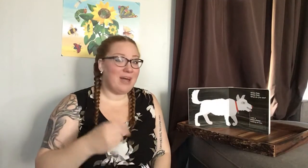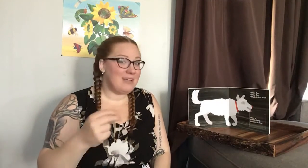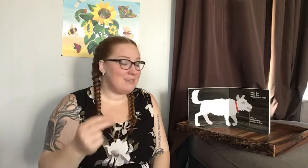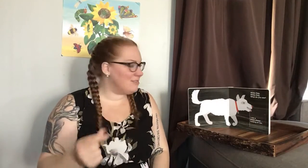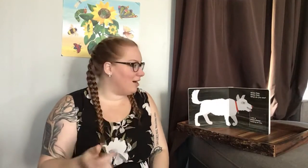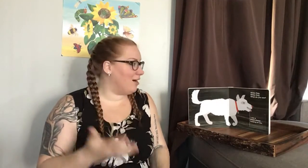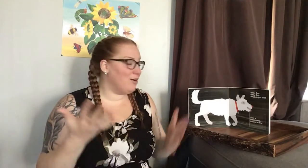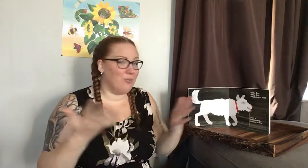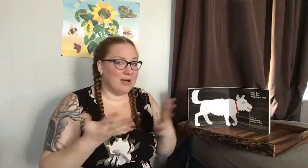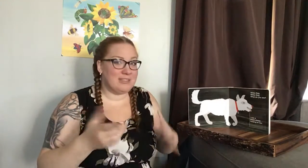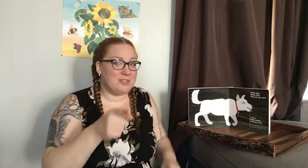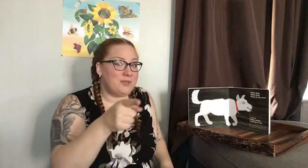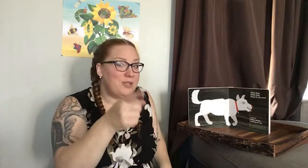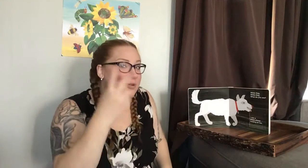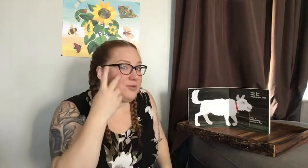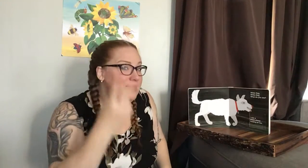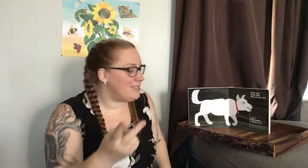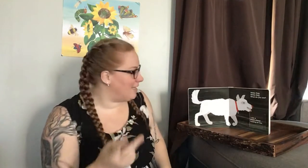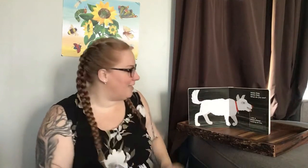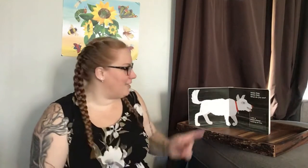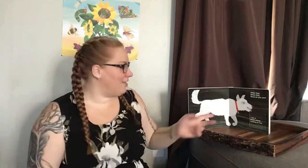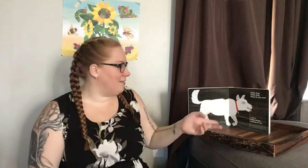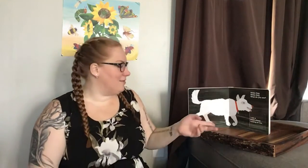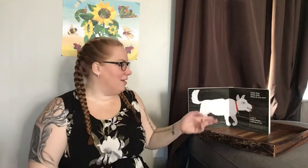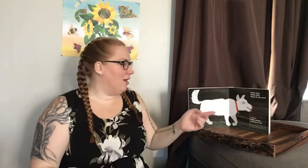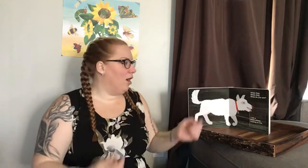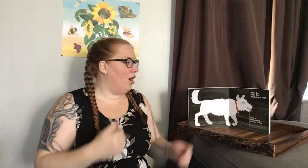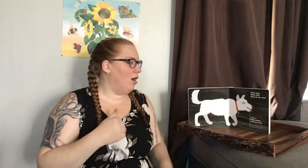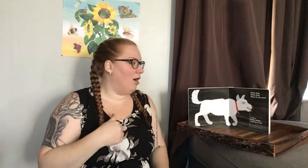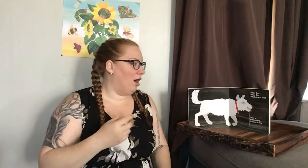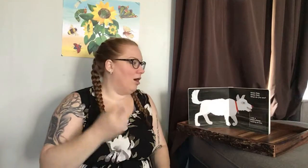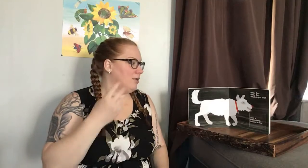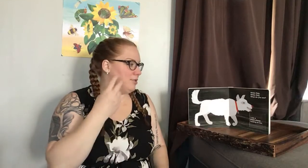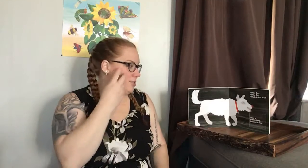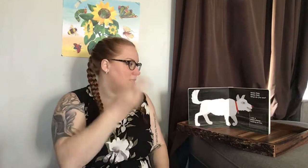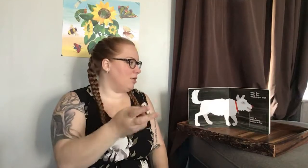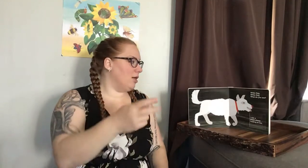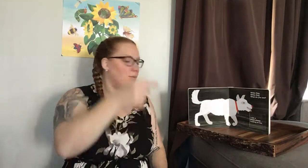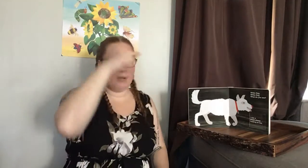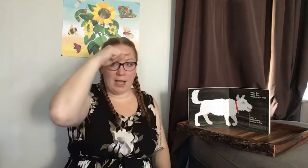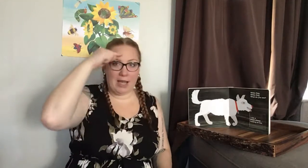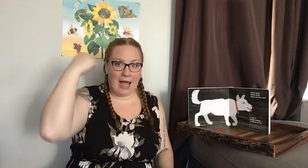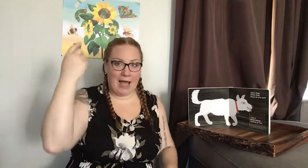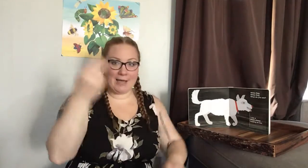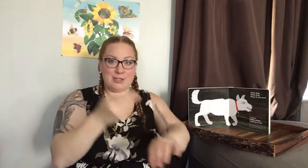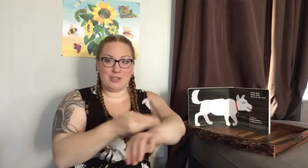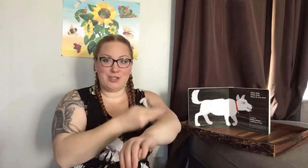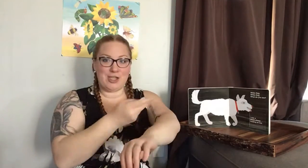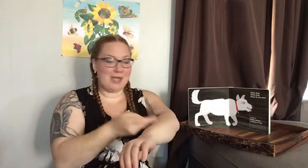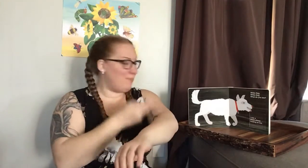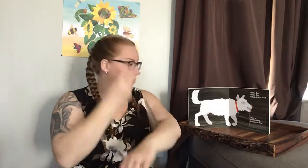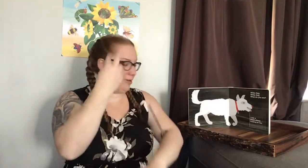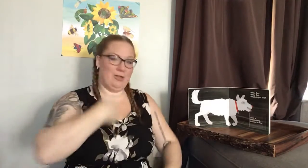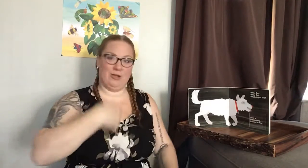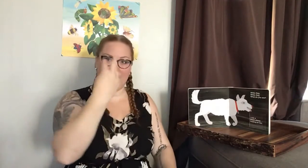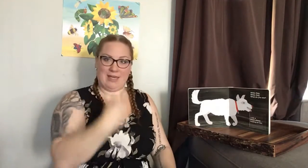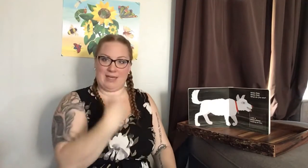White dog, what do you see? I see a black sheep looking